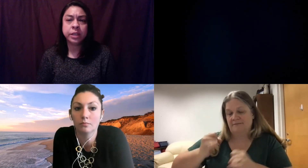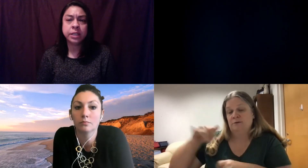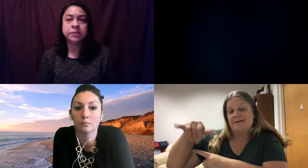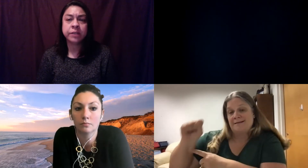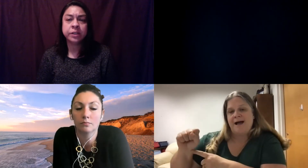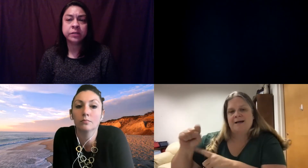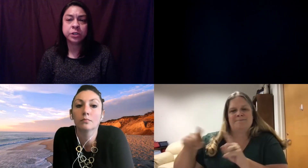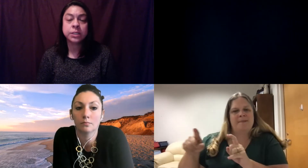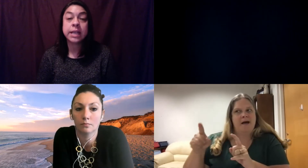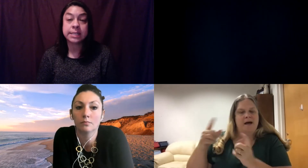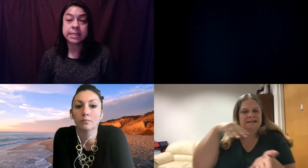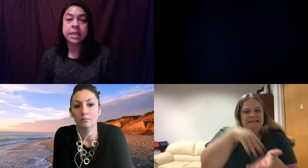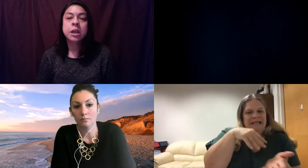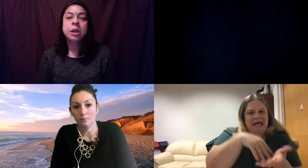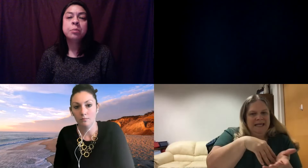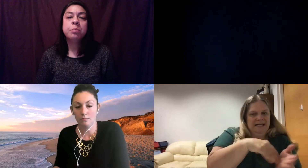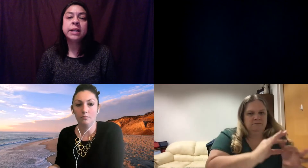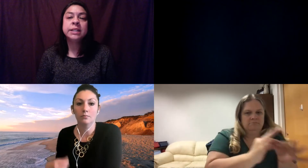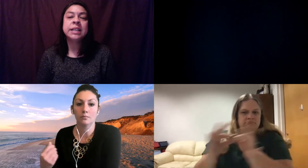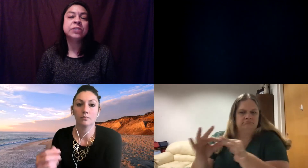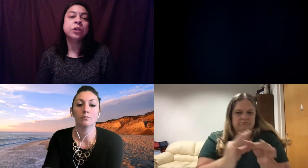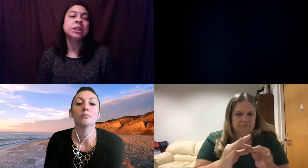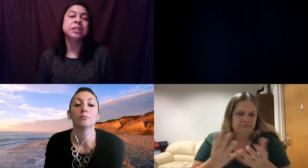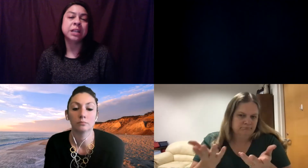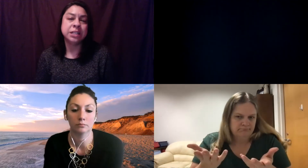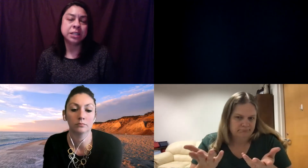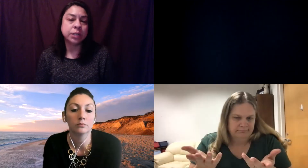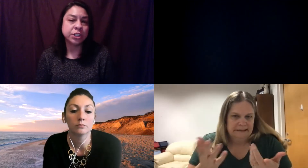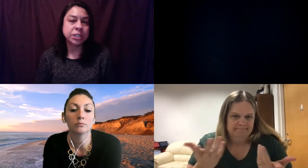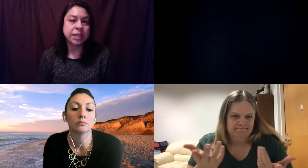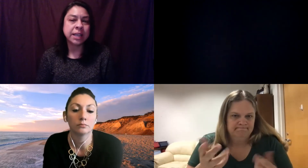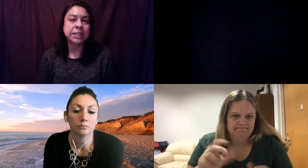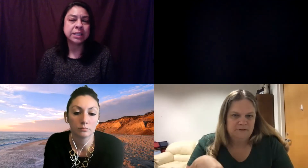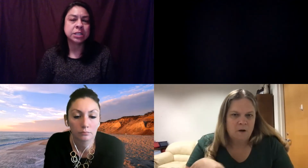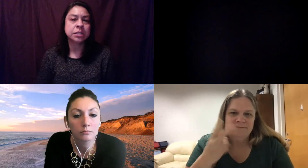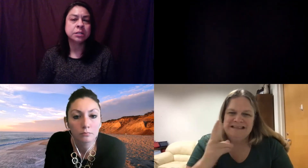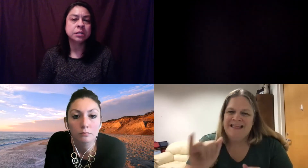health needs of deaf individuals. Yes, but as far as studies in relation to